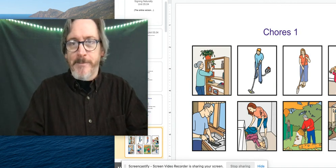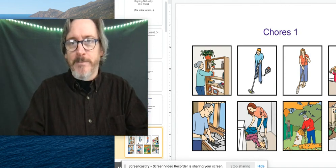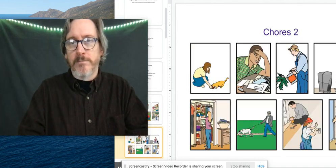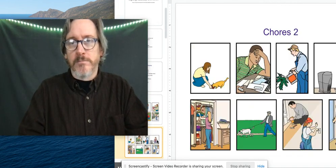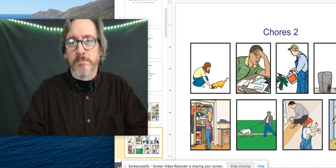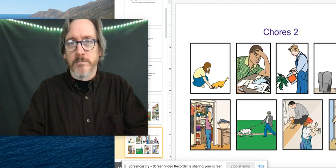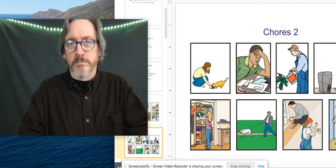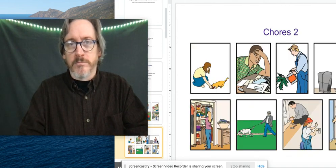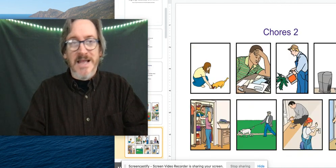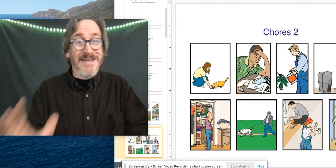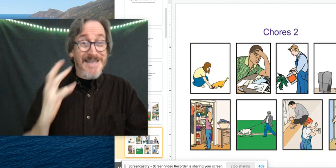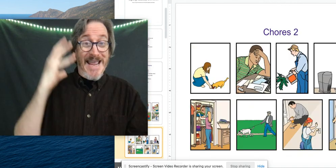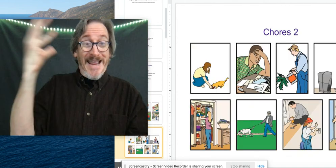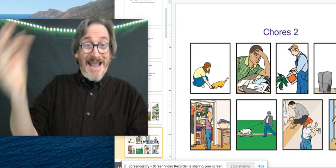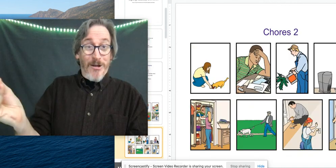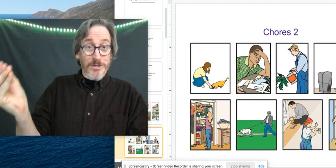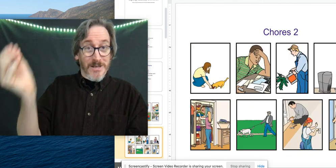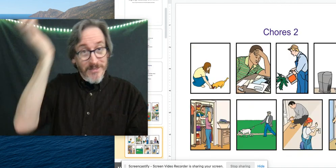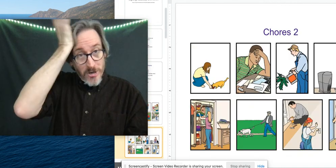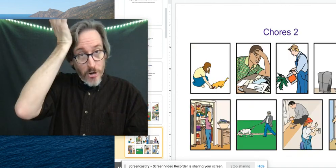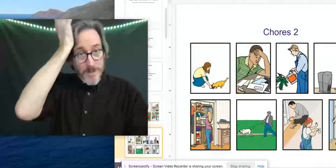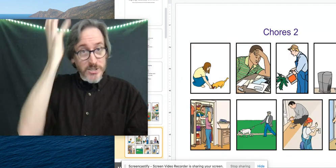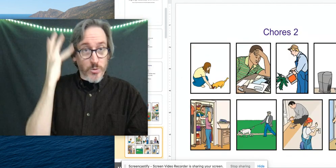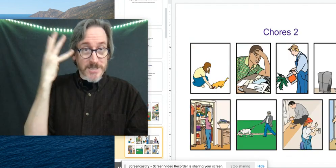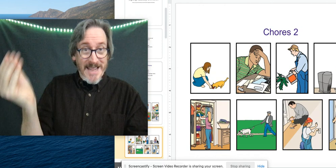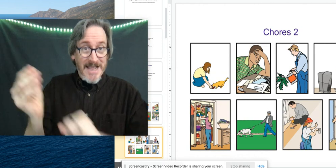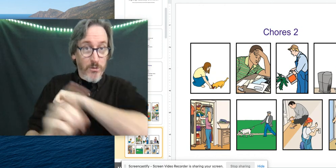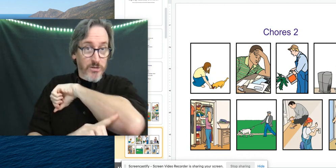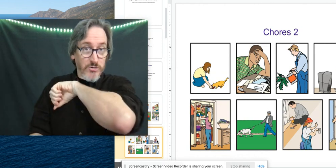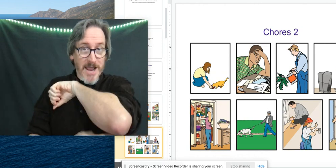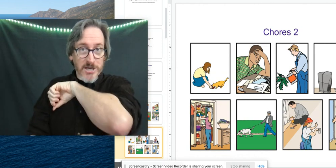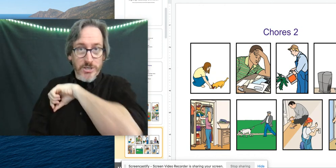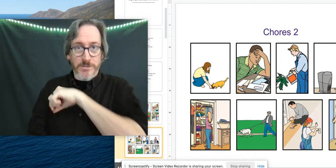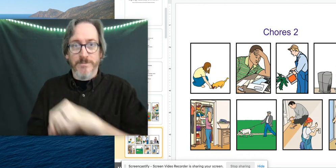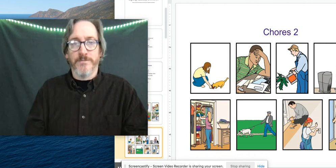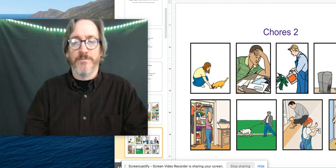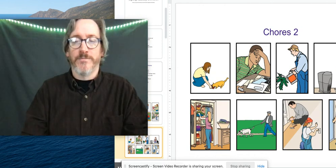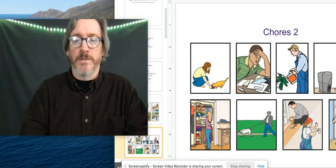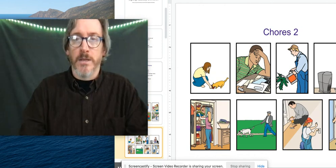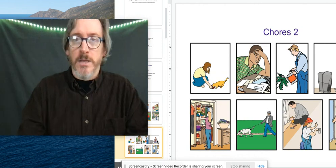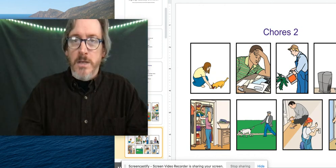blah. Take out the garbage or take out the trash.